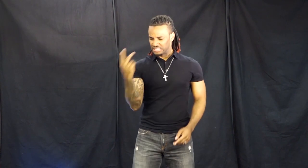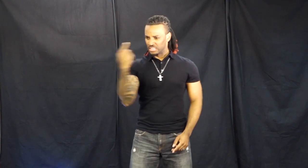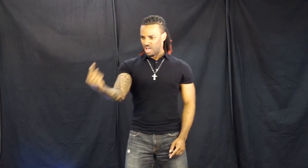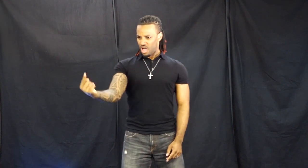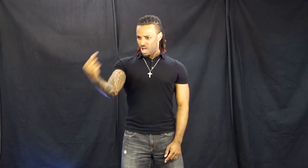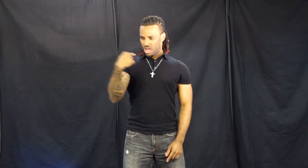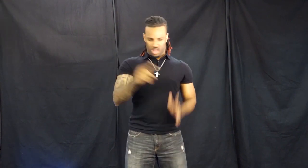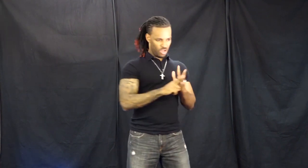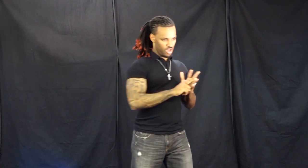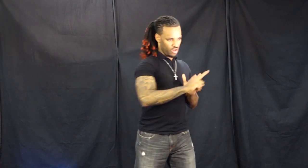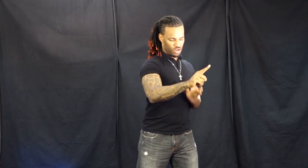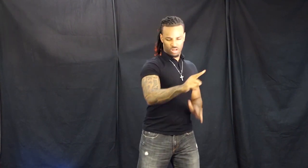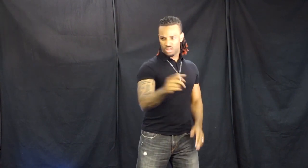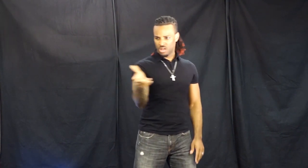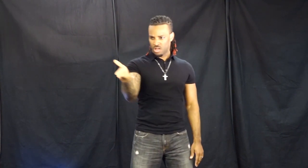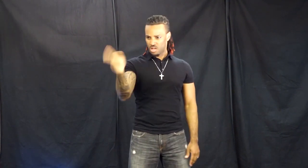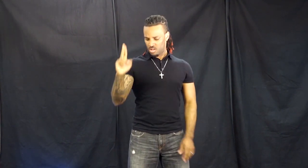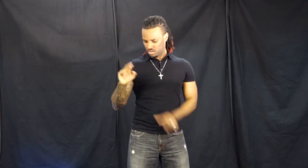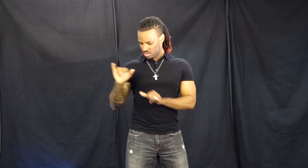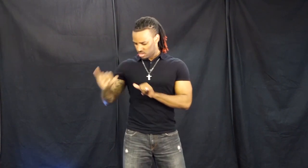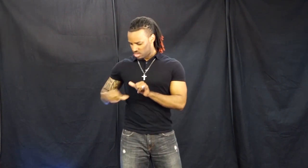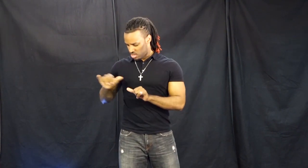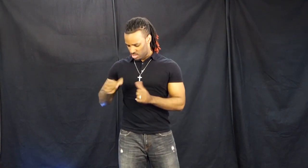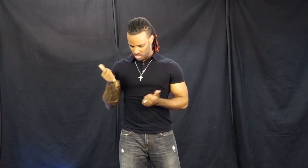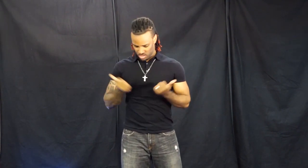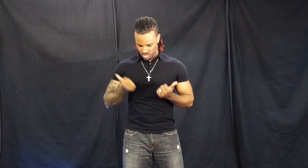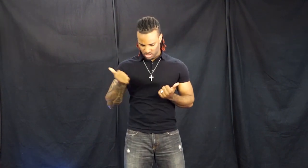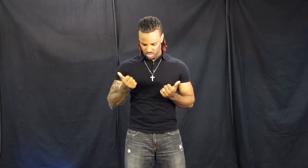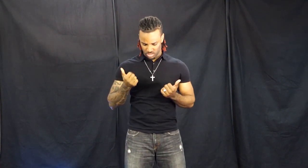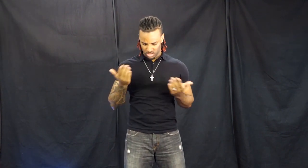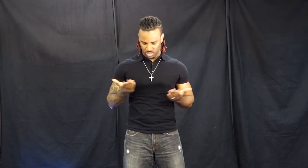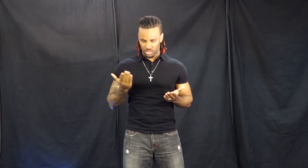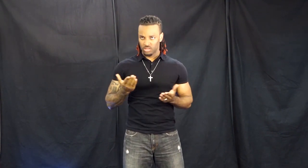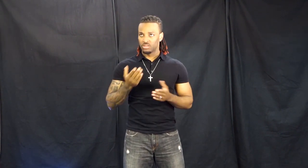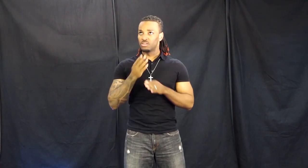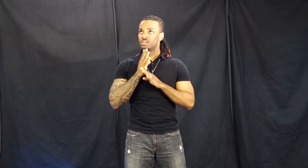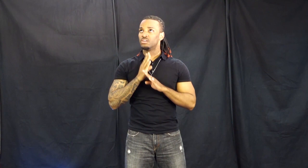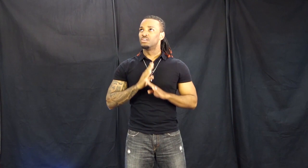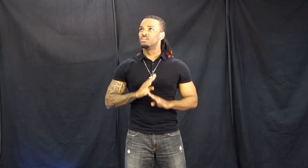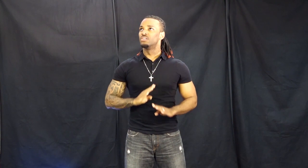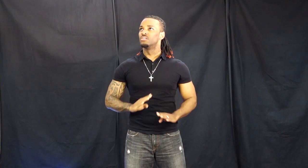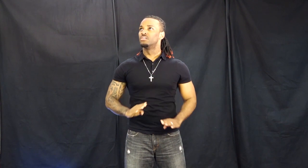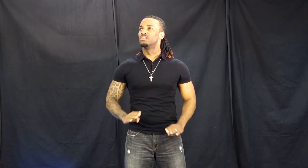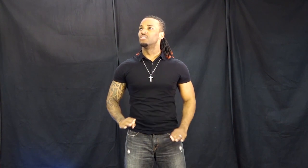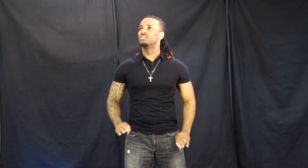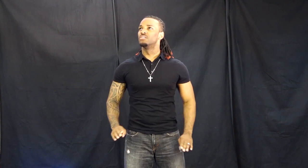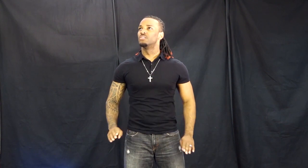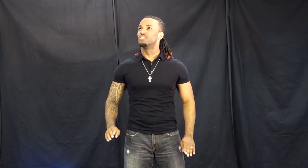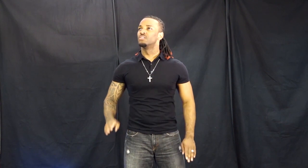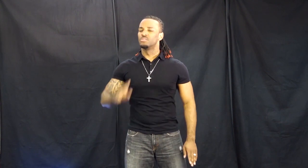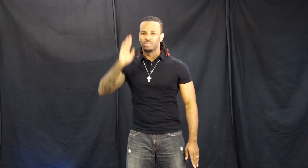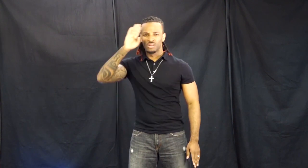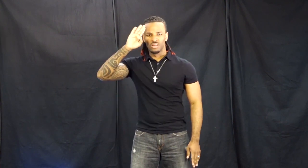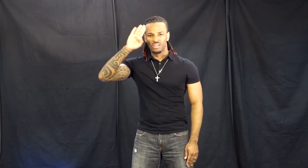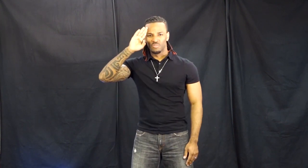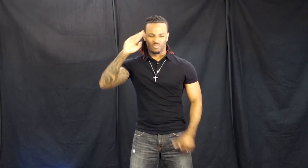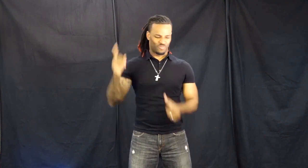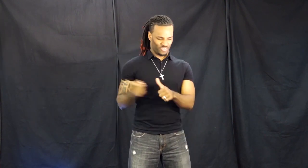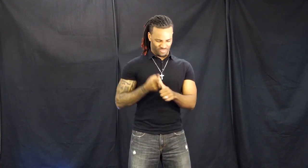I run or fire my gun or let it be? There is no beat, no melody. Burr, my